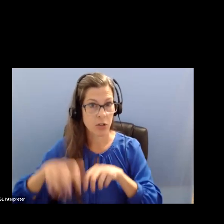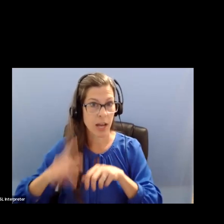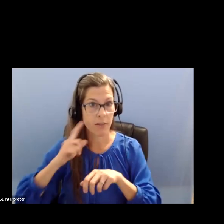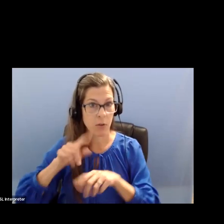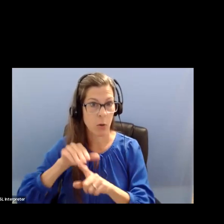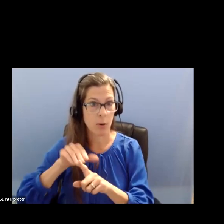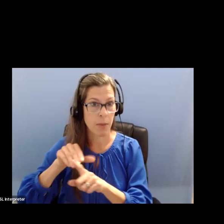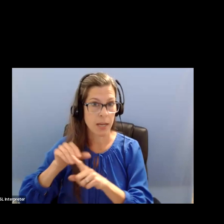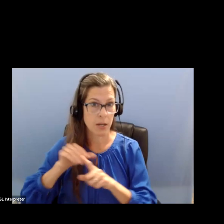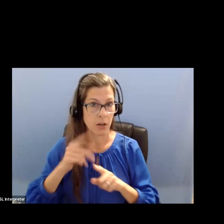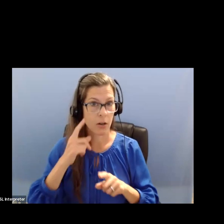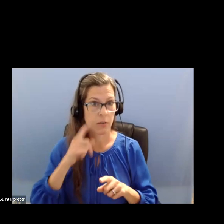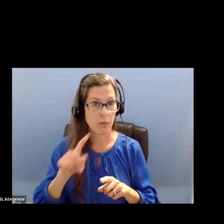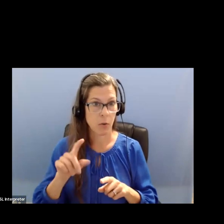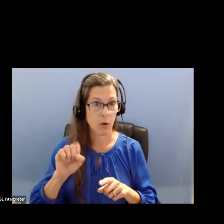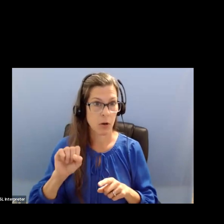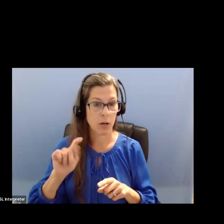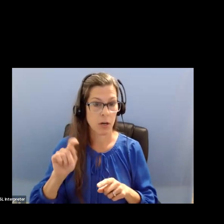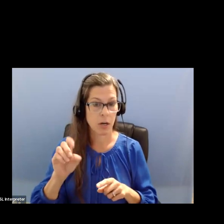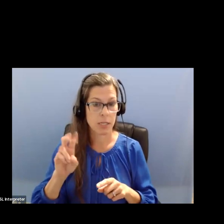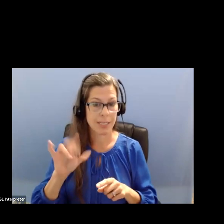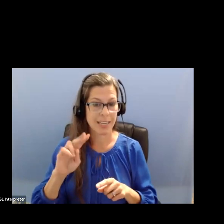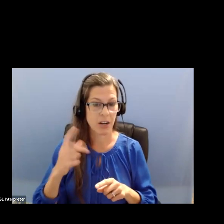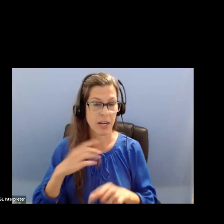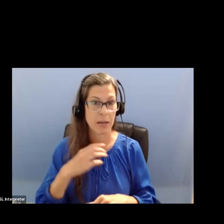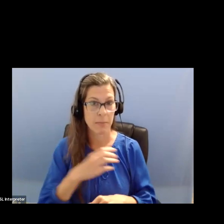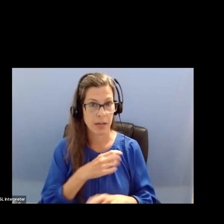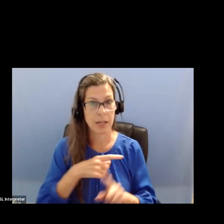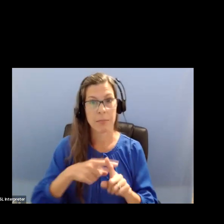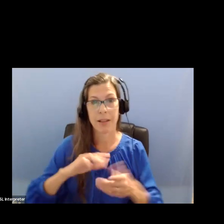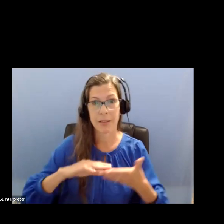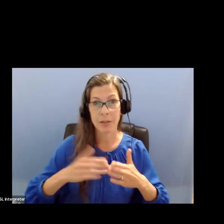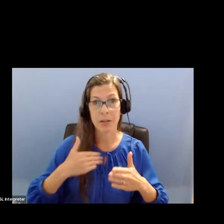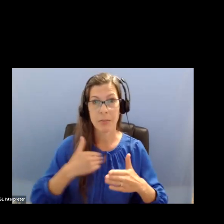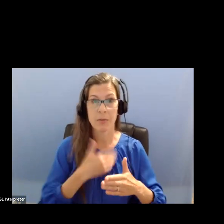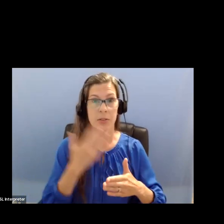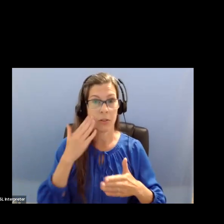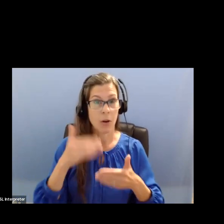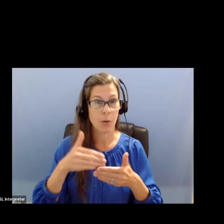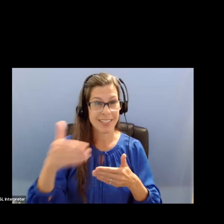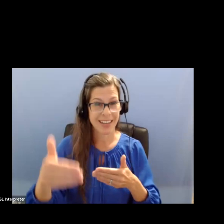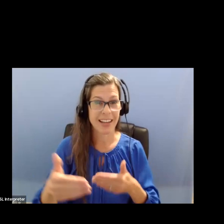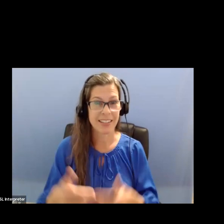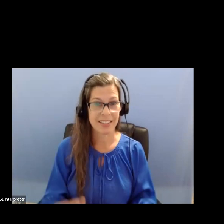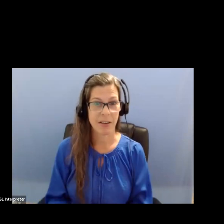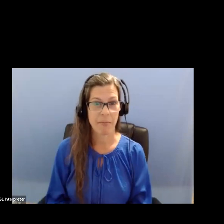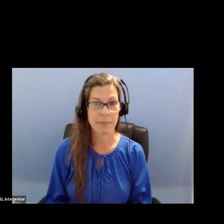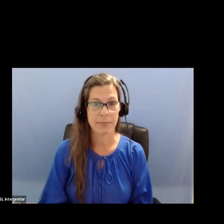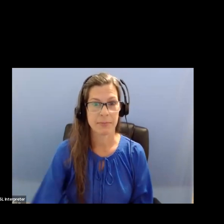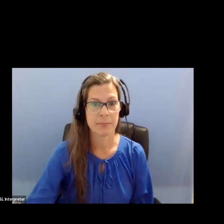for our steering committee members and also for our community members to know where we're going here. So that's going in the chat right